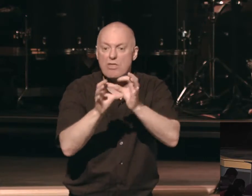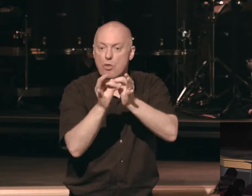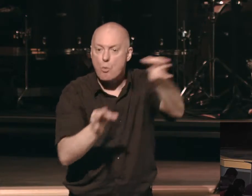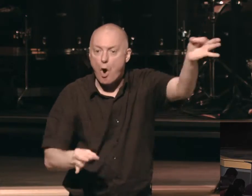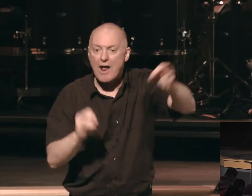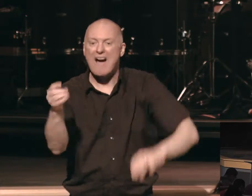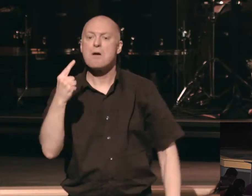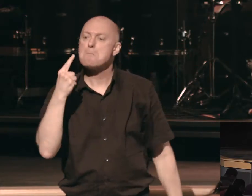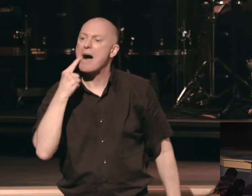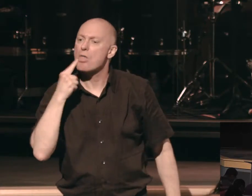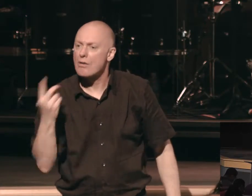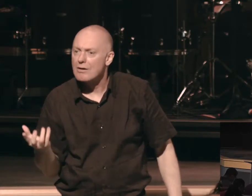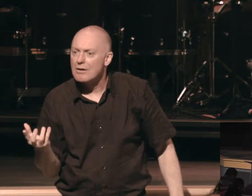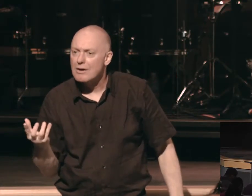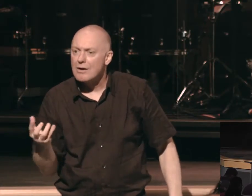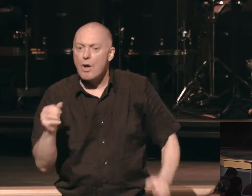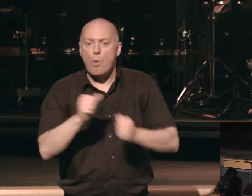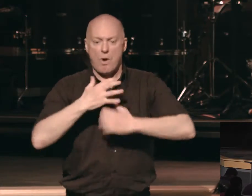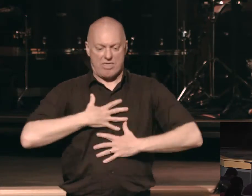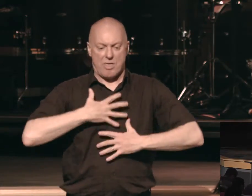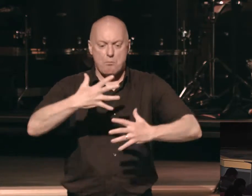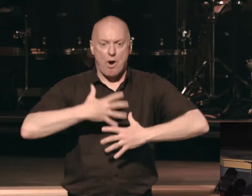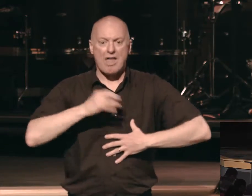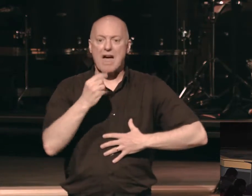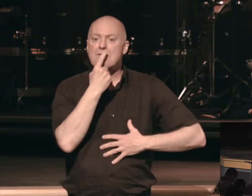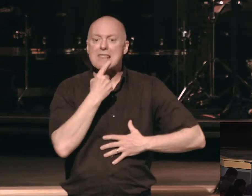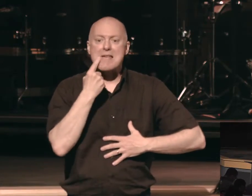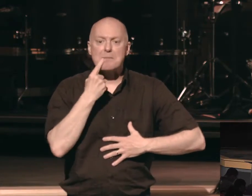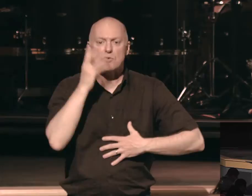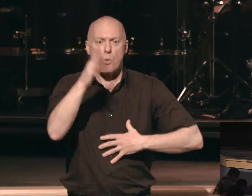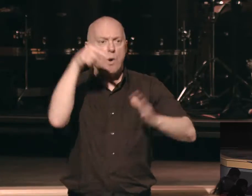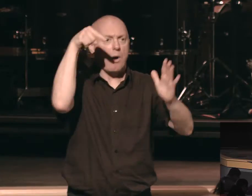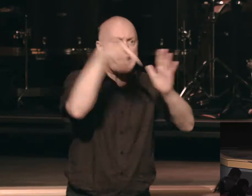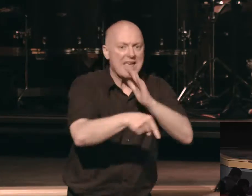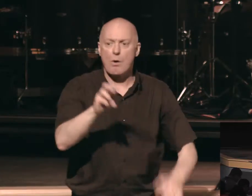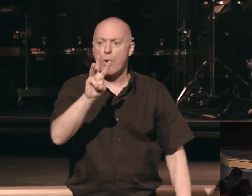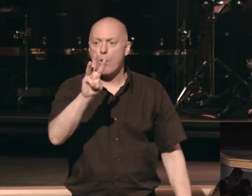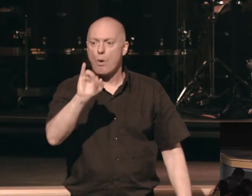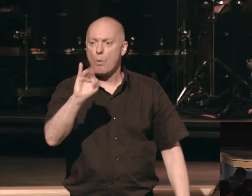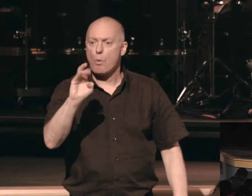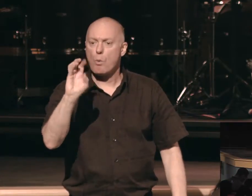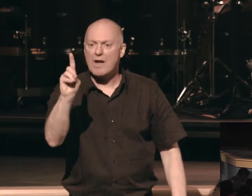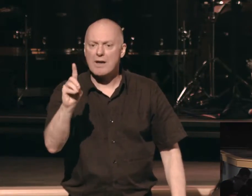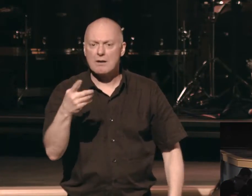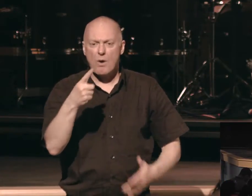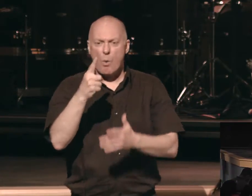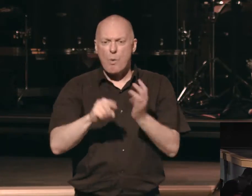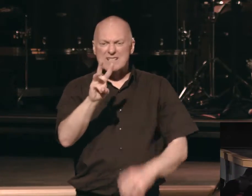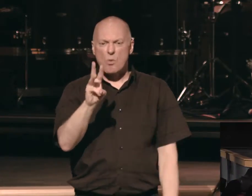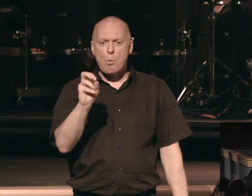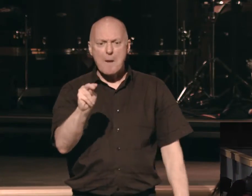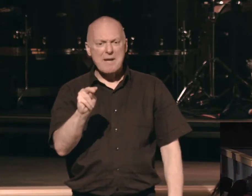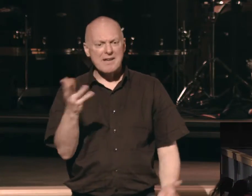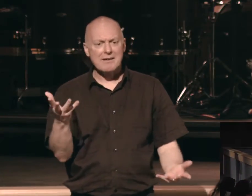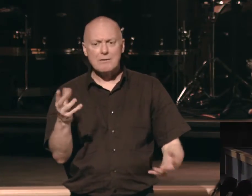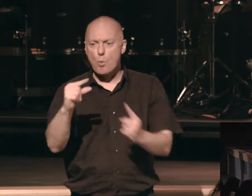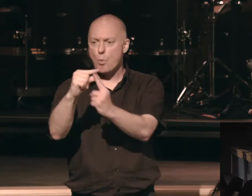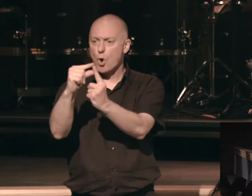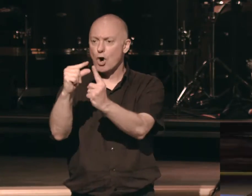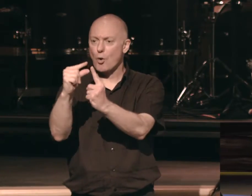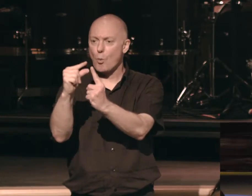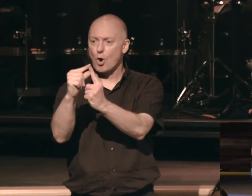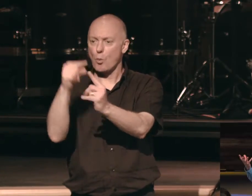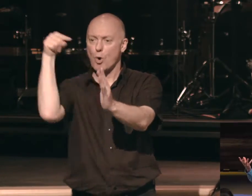the rod of his mouth, and with the breath of his lips he shall kill the wicked. What's the weapon of the